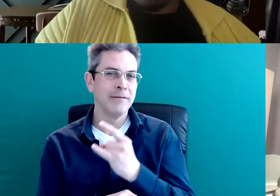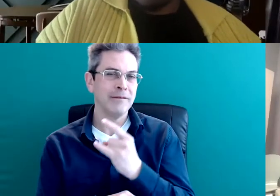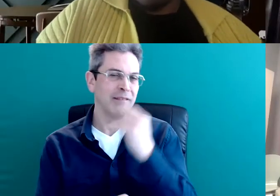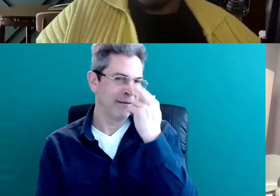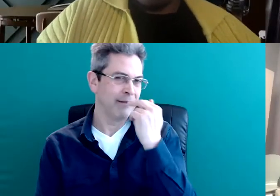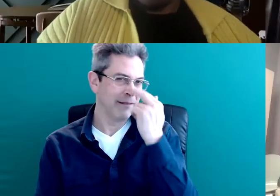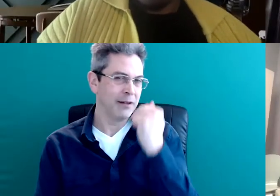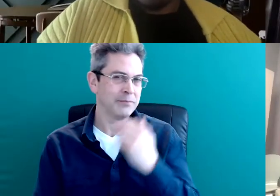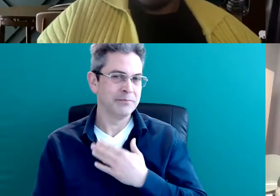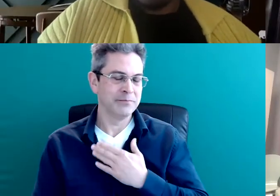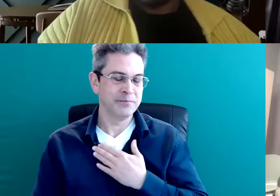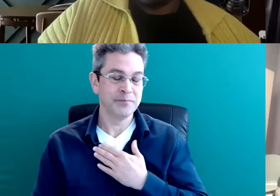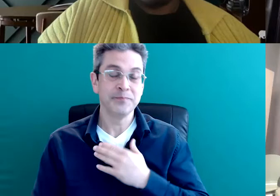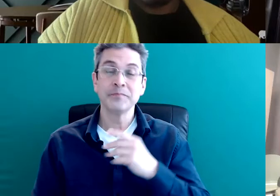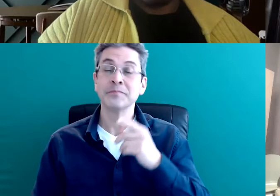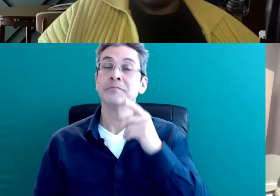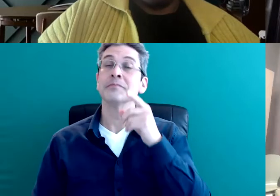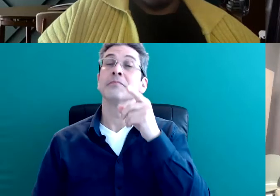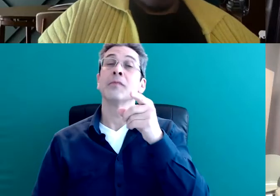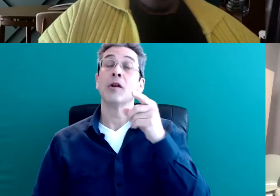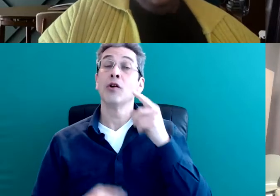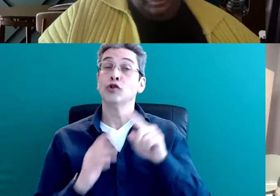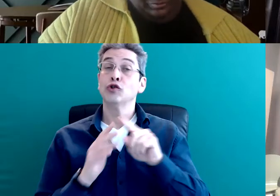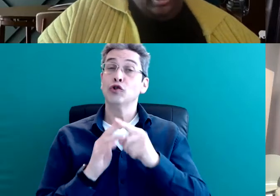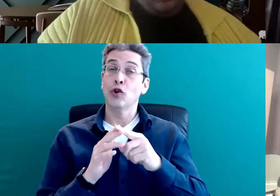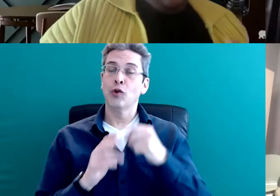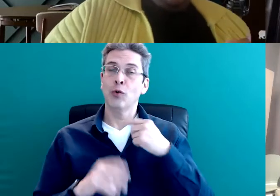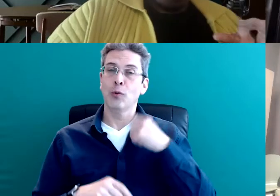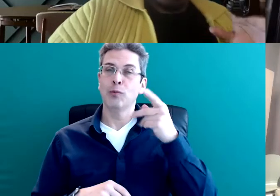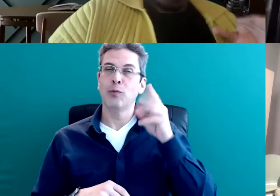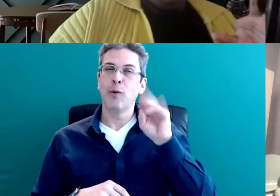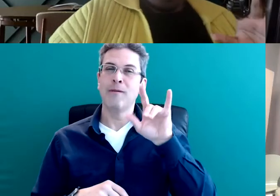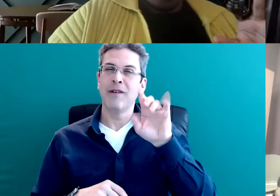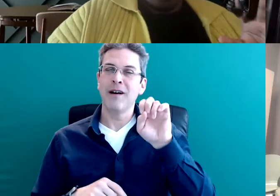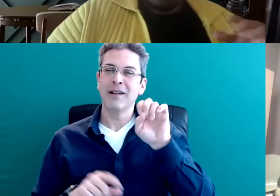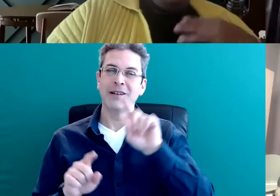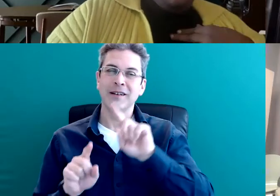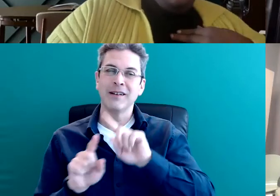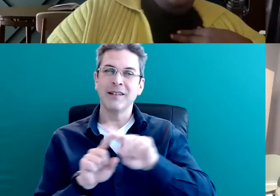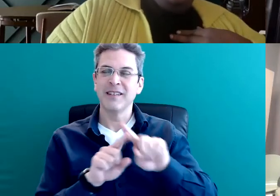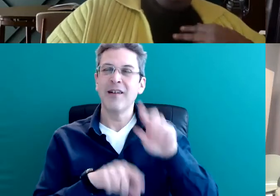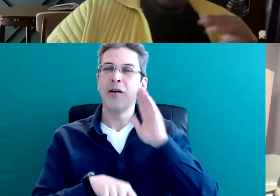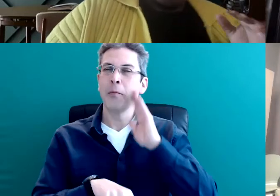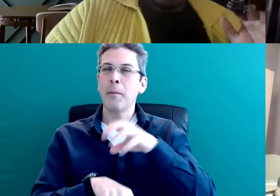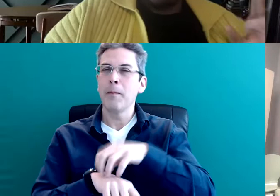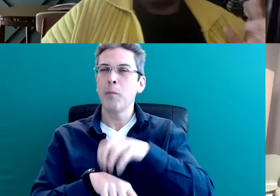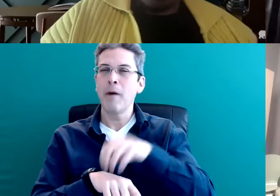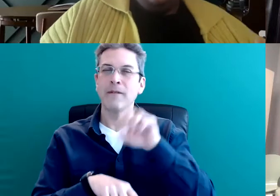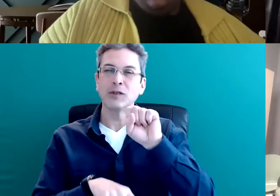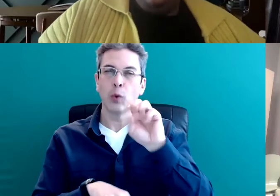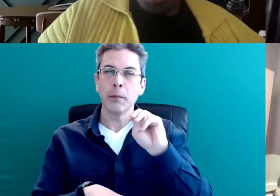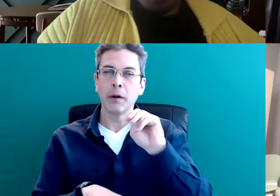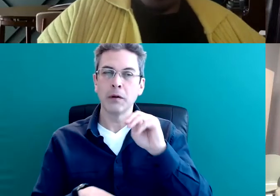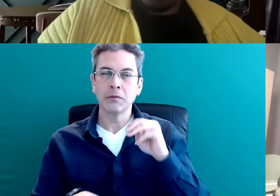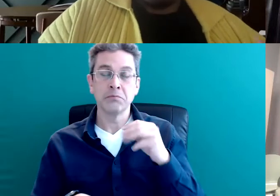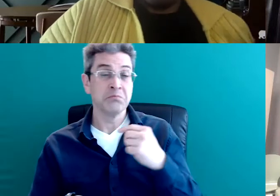what's actually really funny is that when I started my profiles, my platforms, I don't cuss a